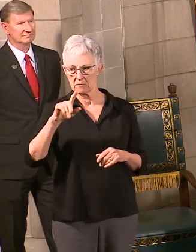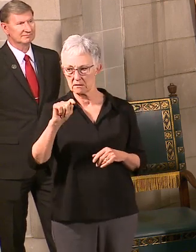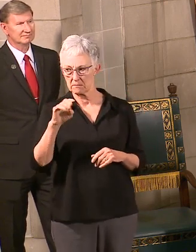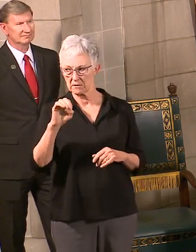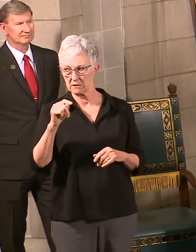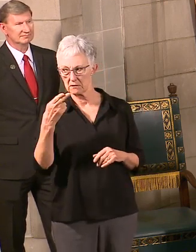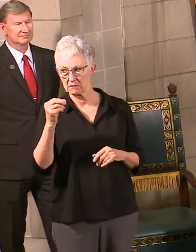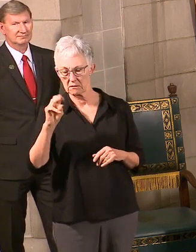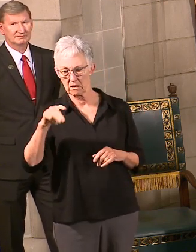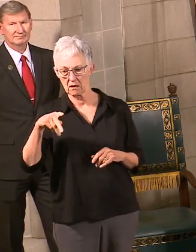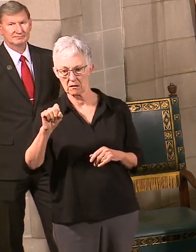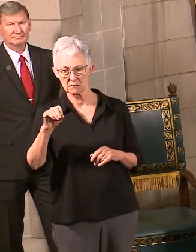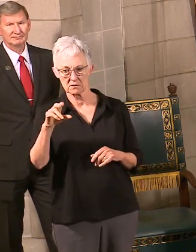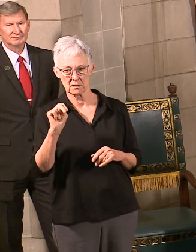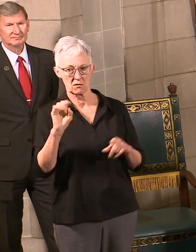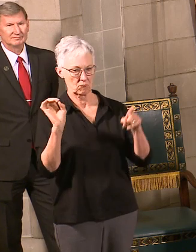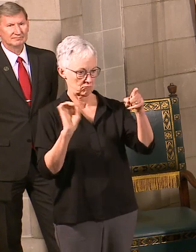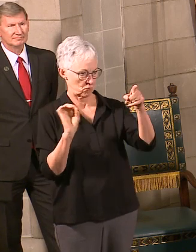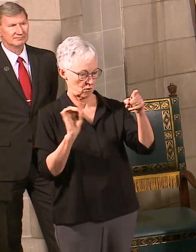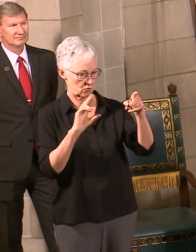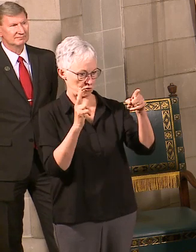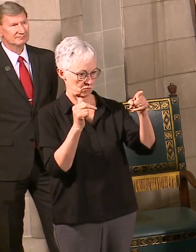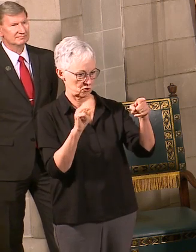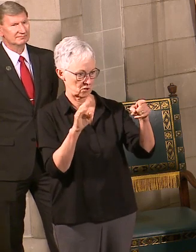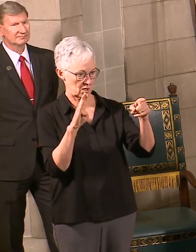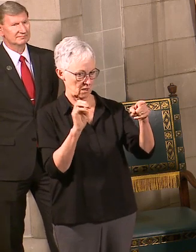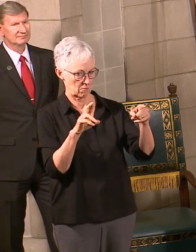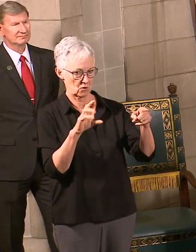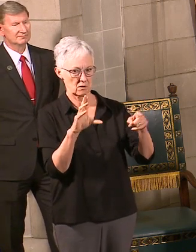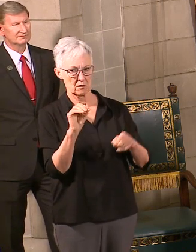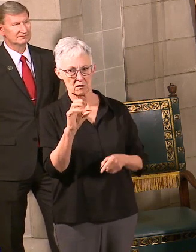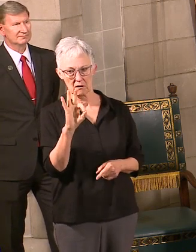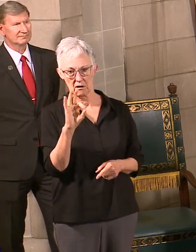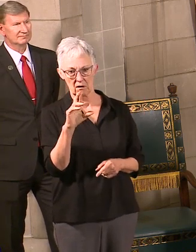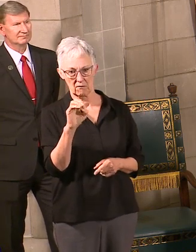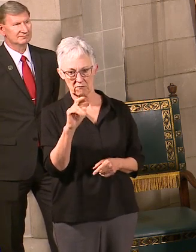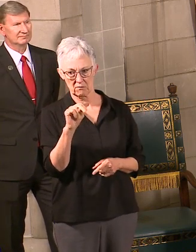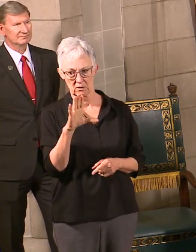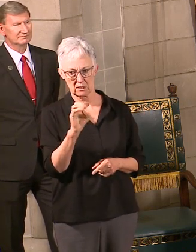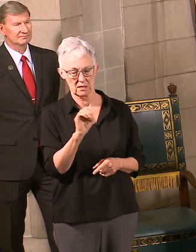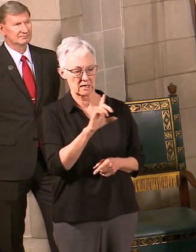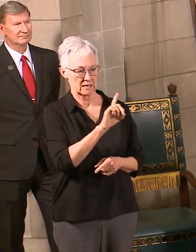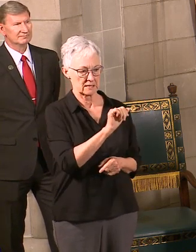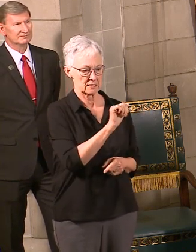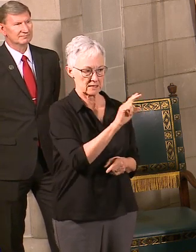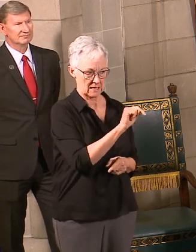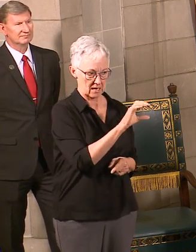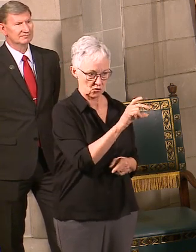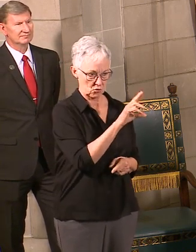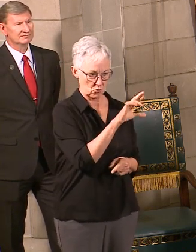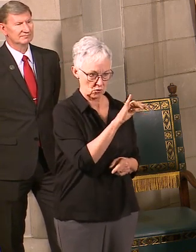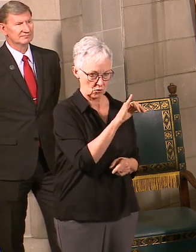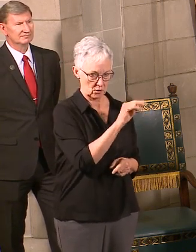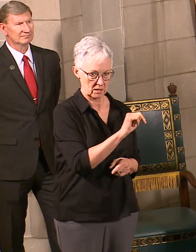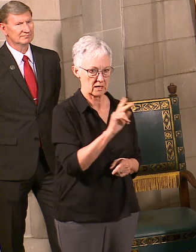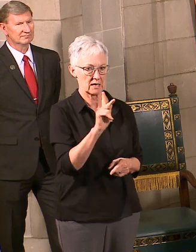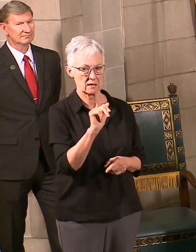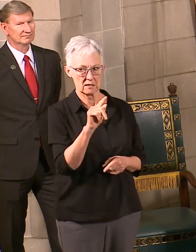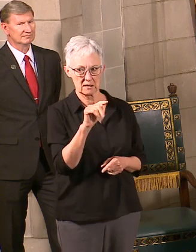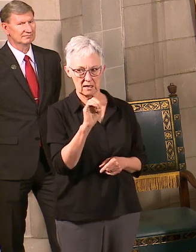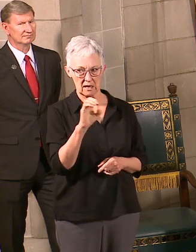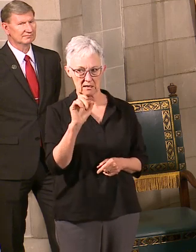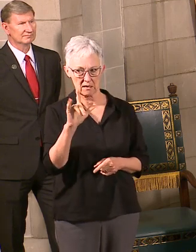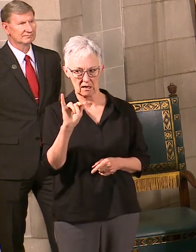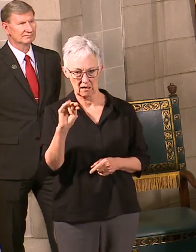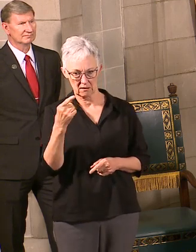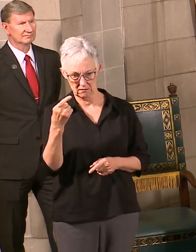Greater Omaha Chamber of Commerce, Dan Curran, Deputy Director, Nebraska Department of Economic Development, Kate Ellingson, Communications